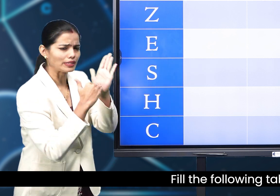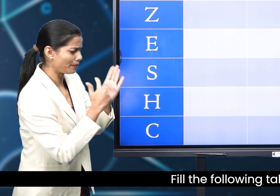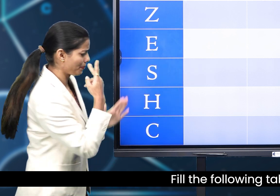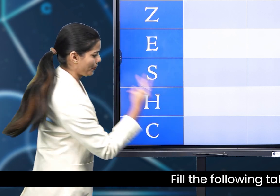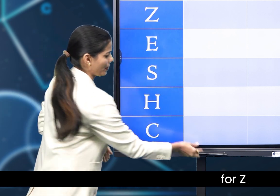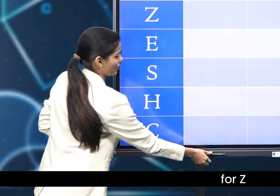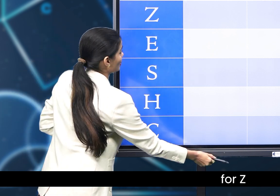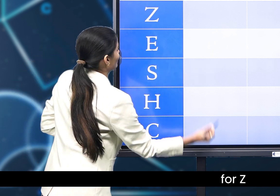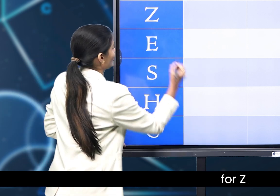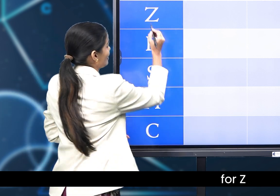For Z,